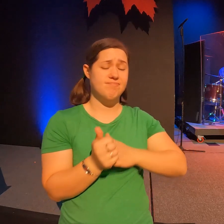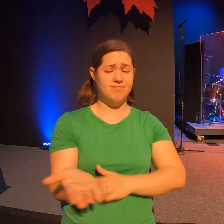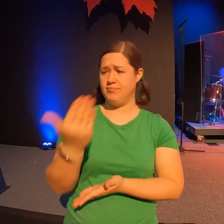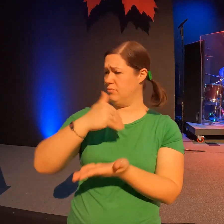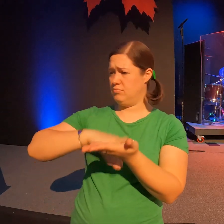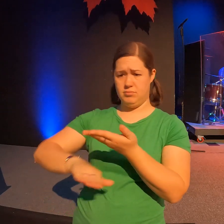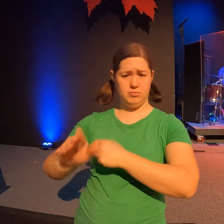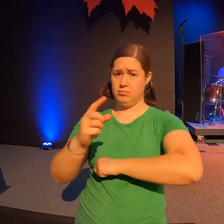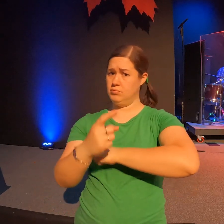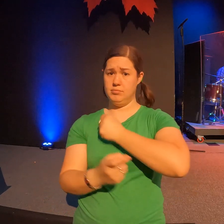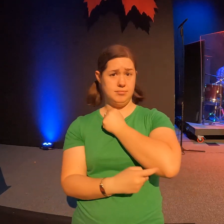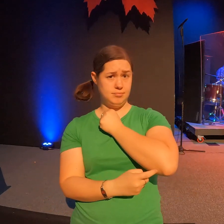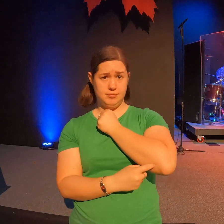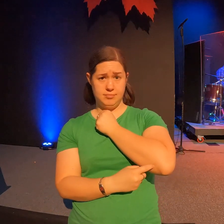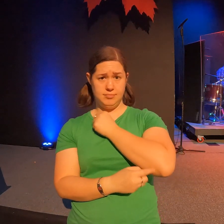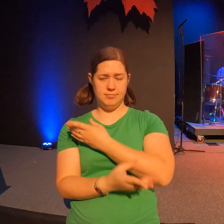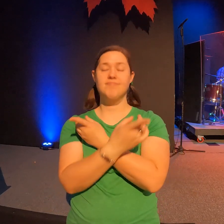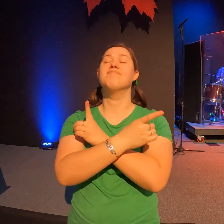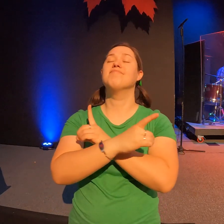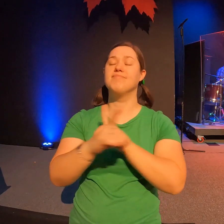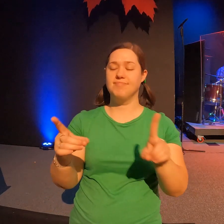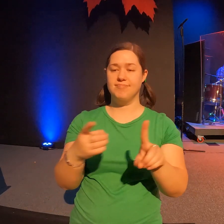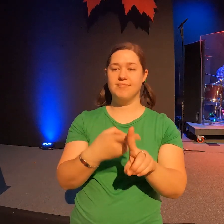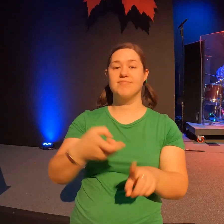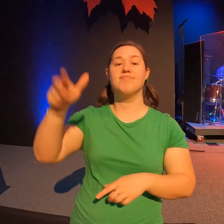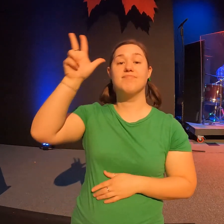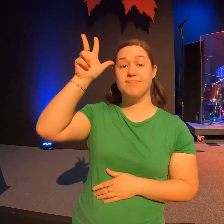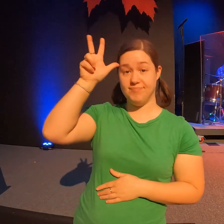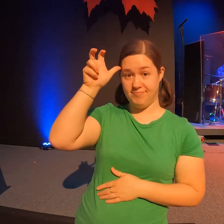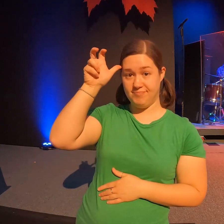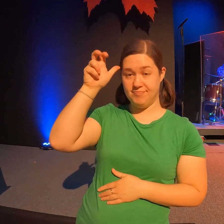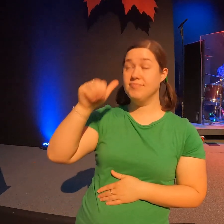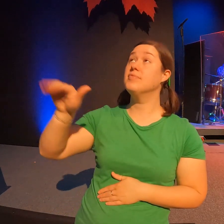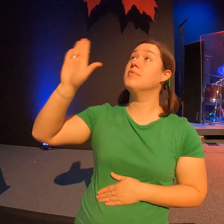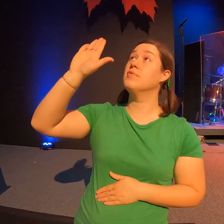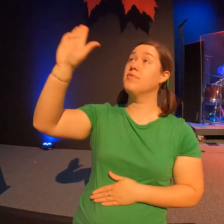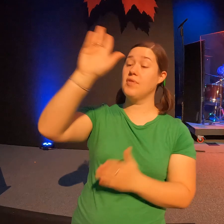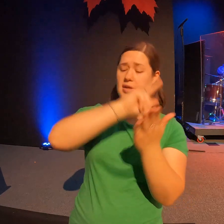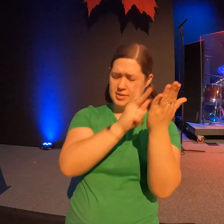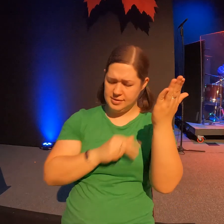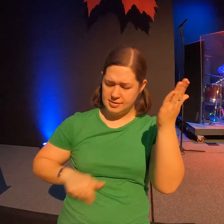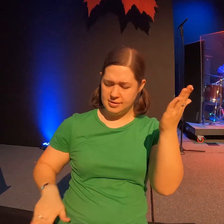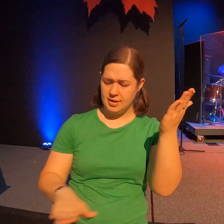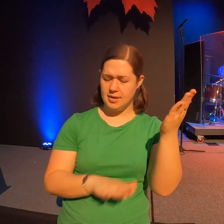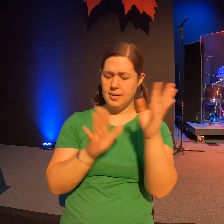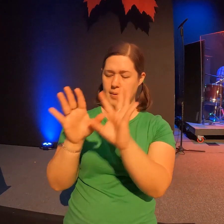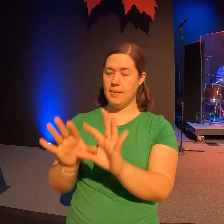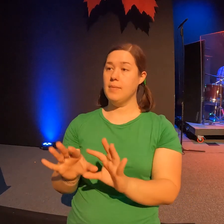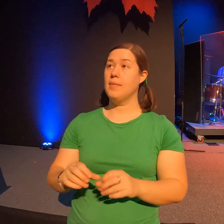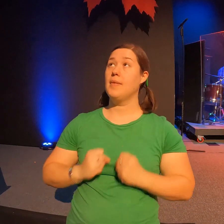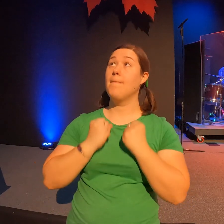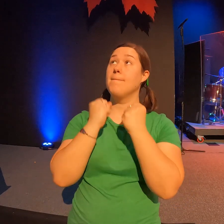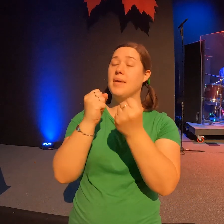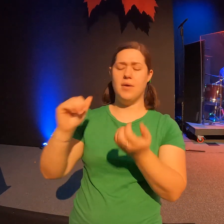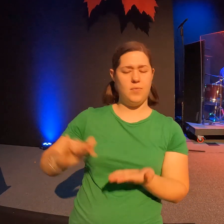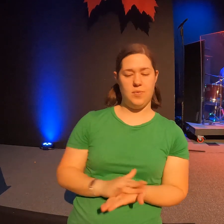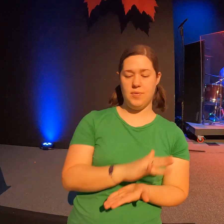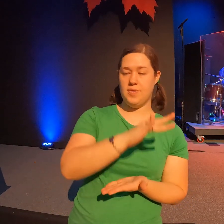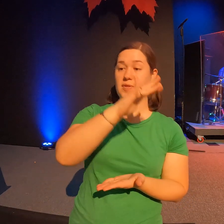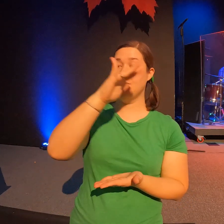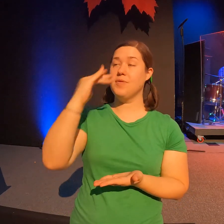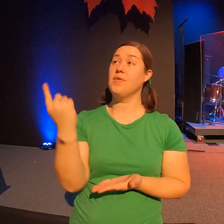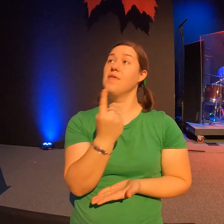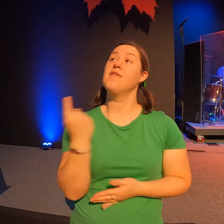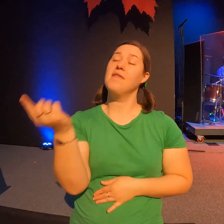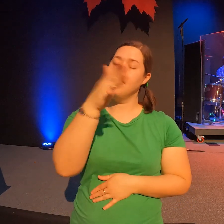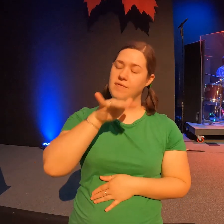not into temptation, but deliver us from evil. For thine is the kingdom and the power and the glory